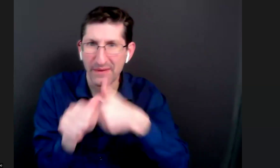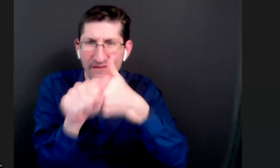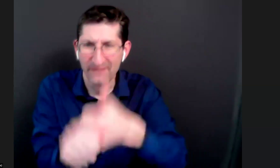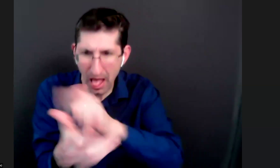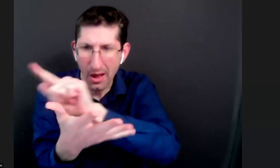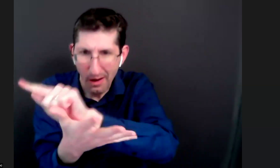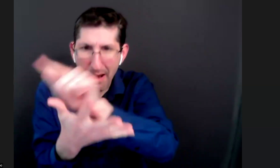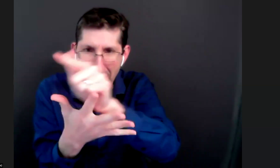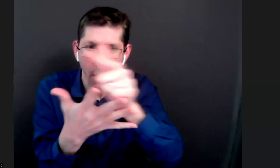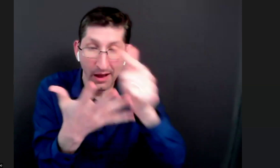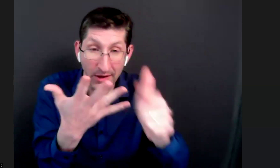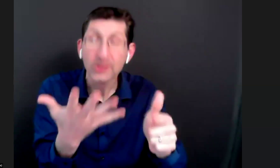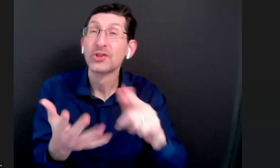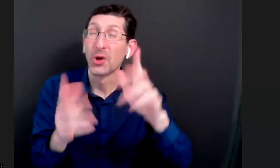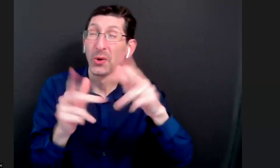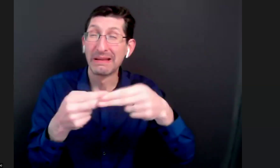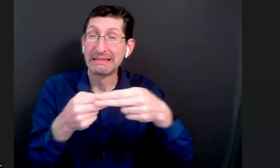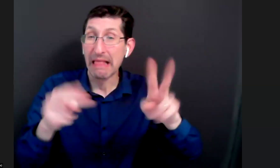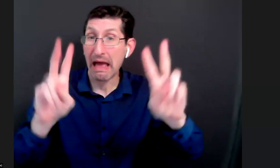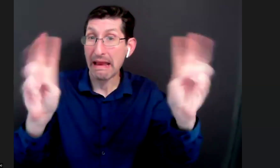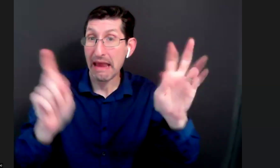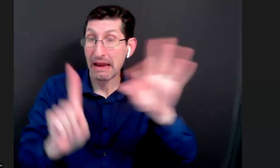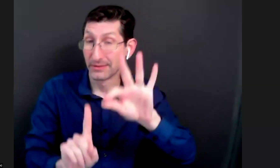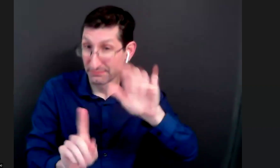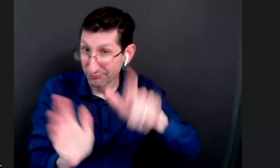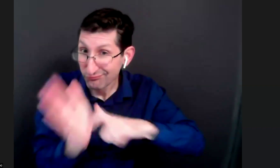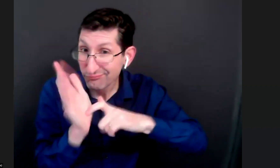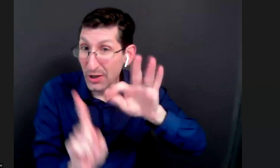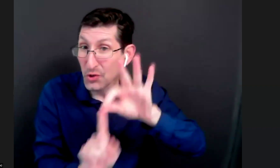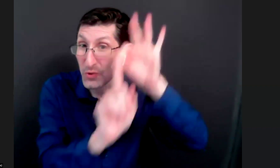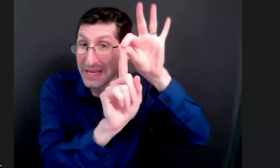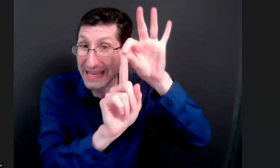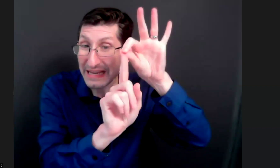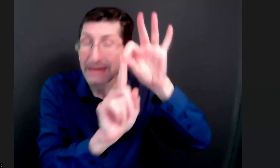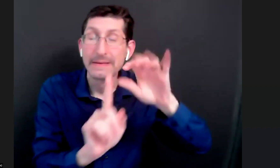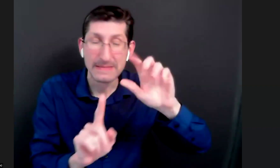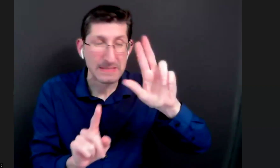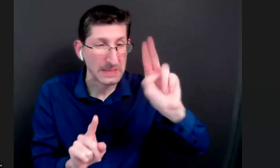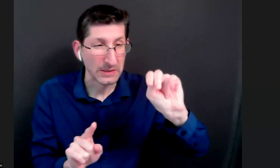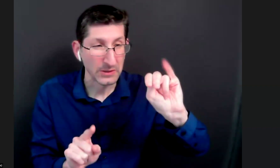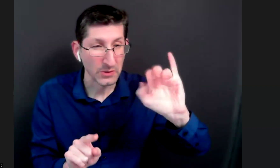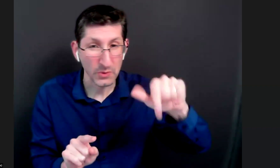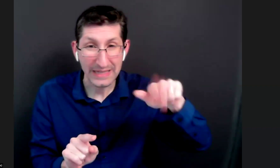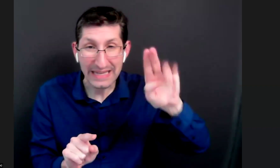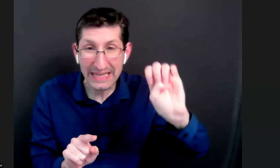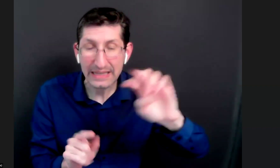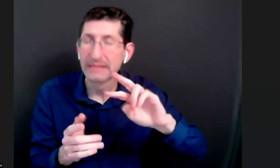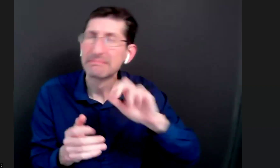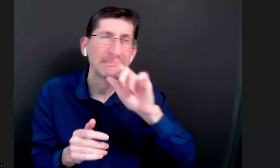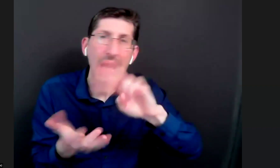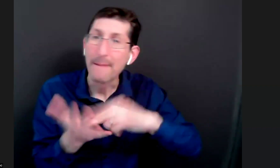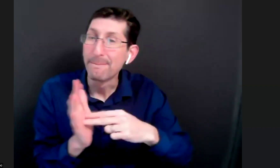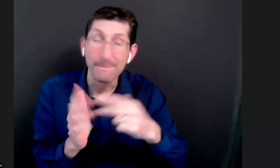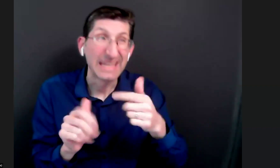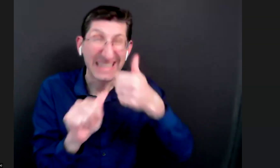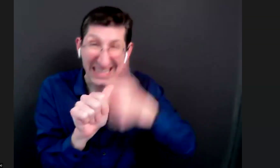saying slide titles need to be unique, it doesn't just mean each slide needs a title. Each slide needs to actually